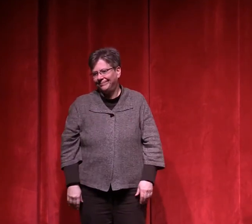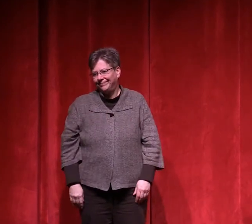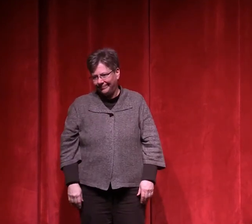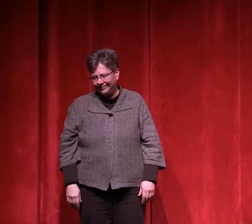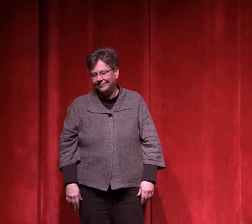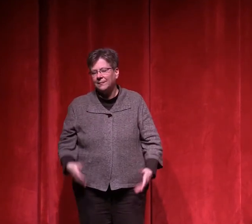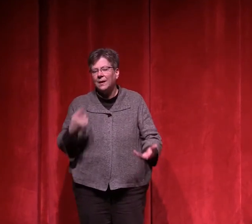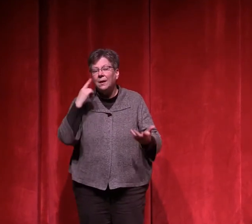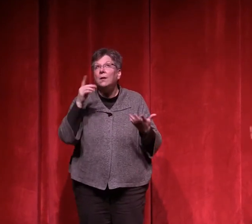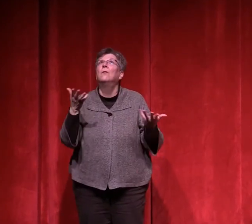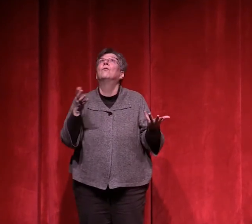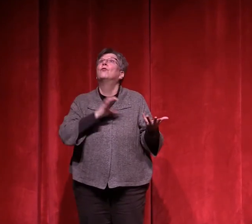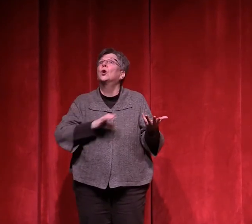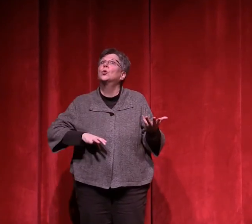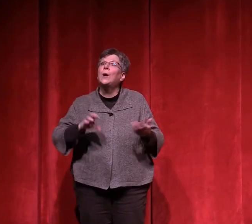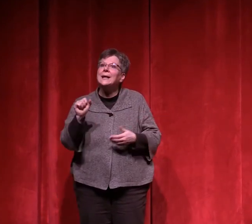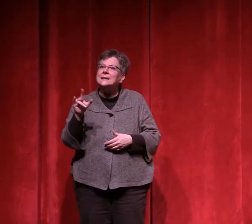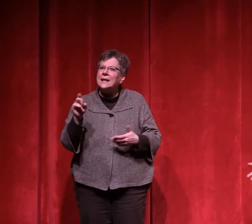earring. For Christ's sake.